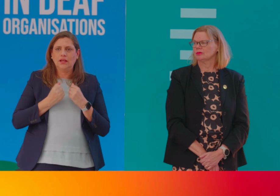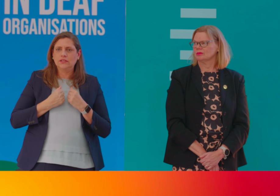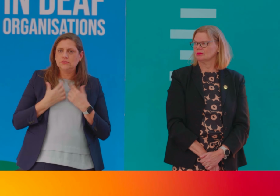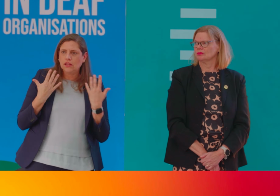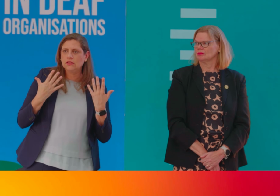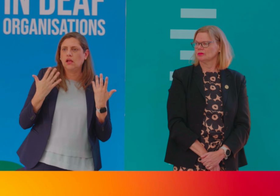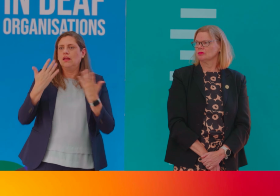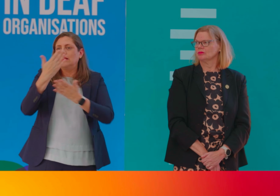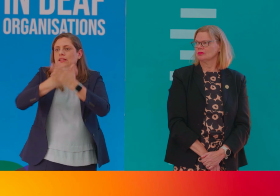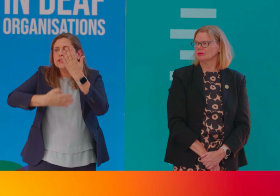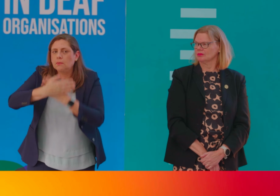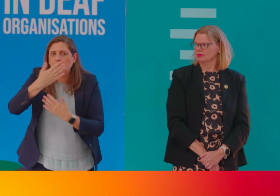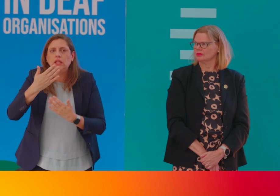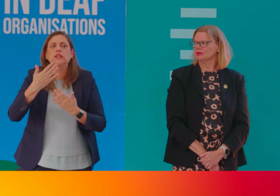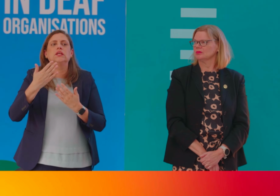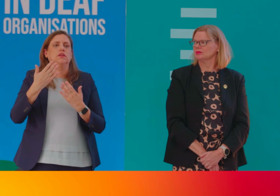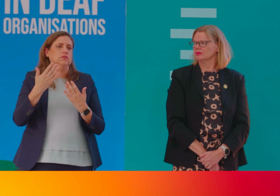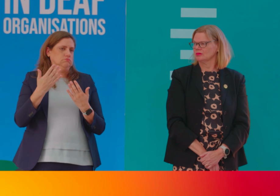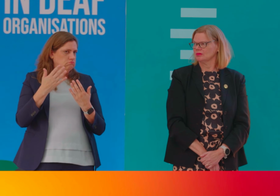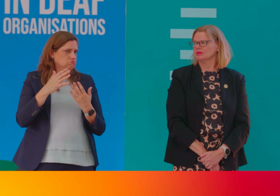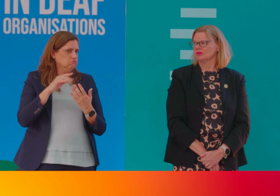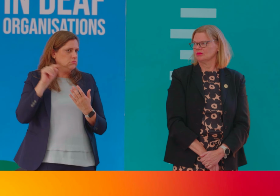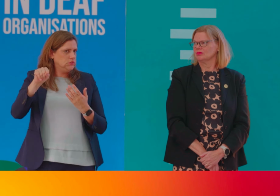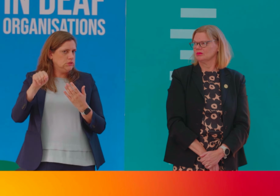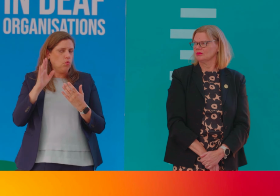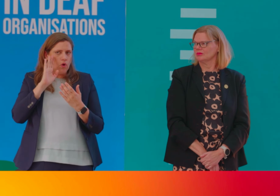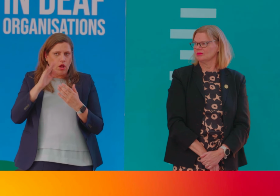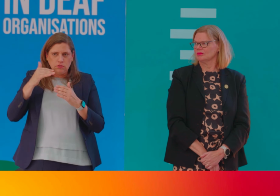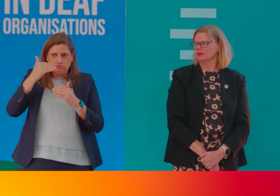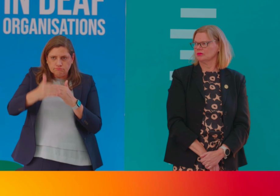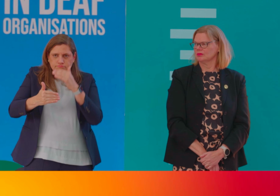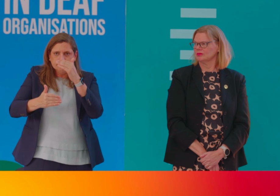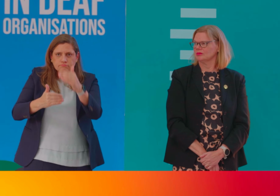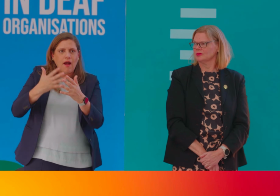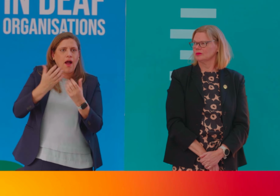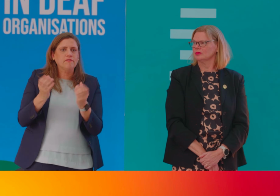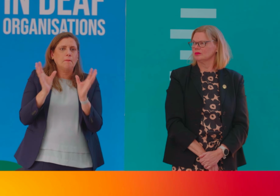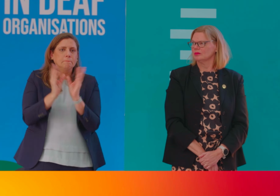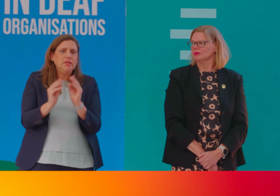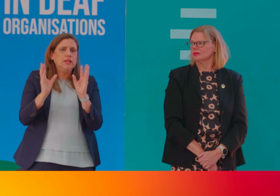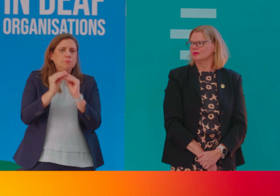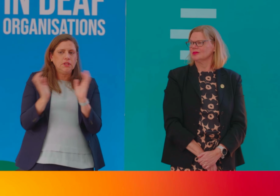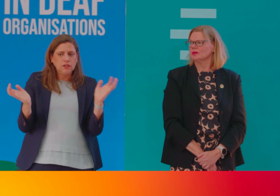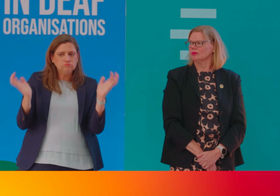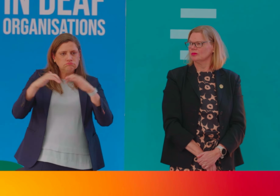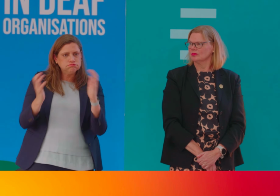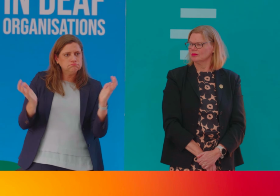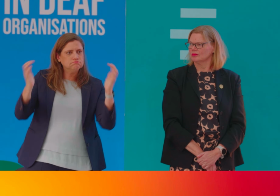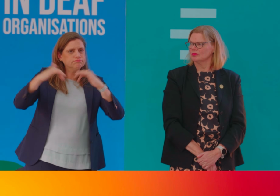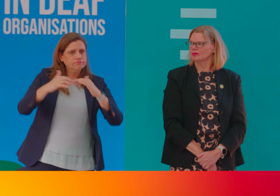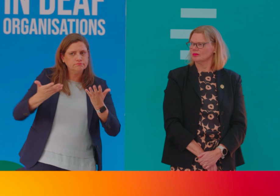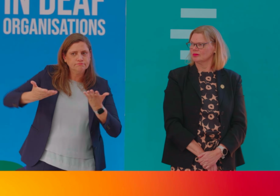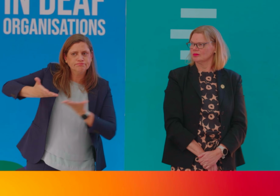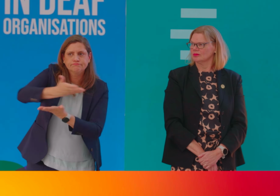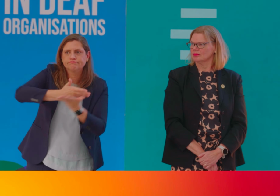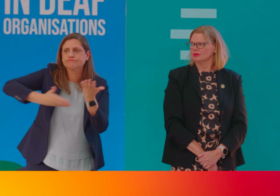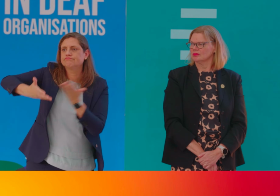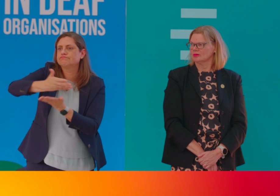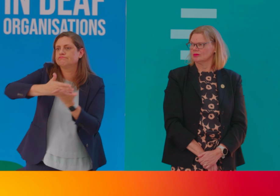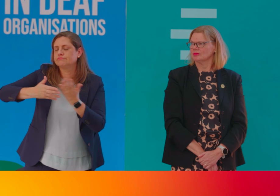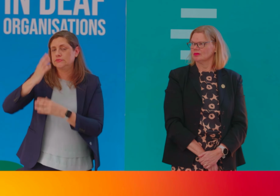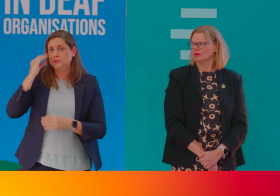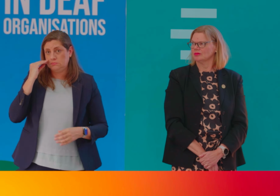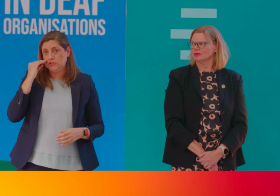Pacific region on matters of women and persons with disability. And they always have